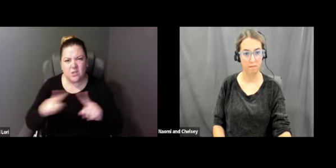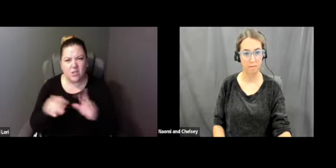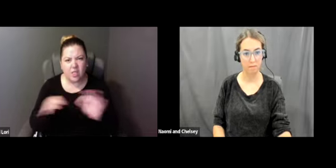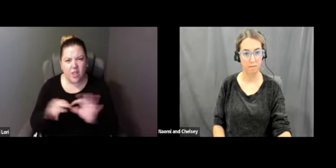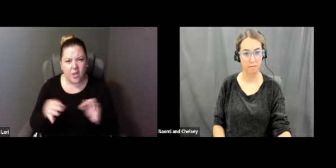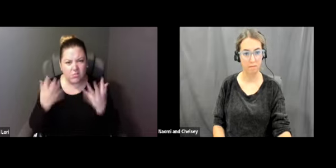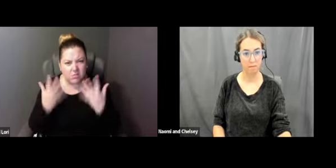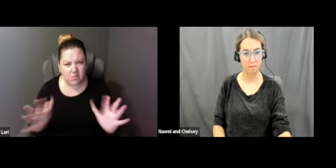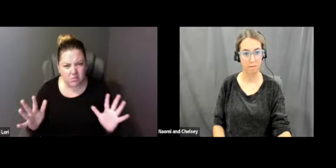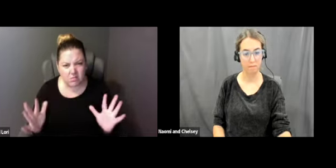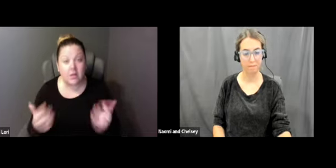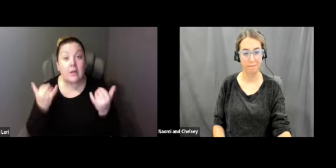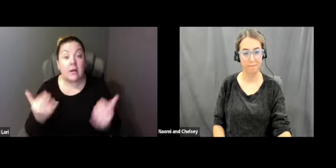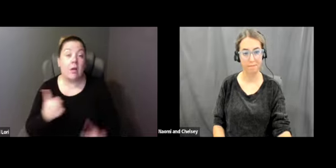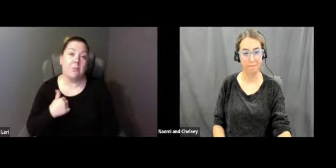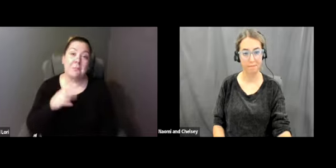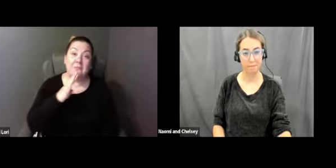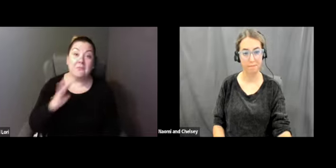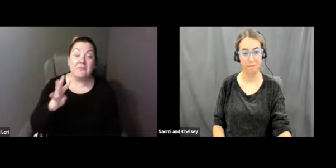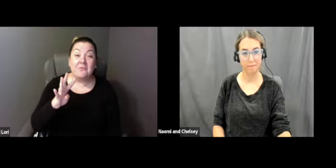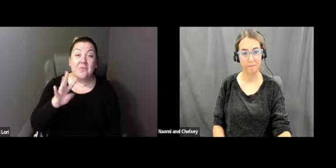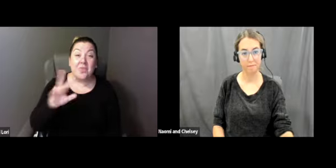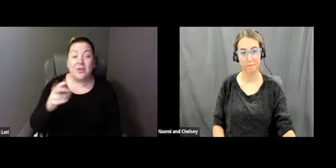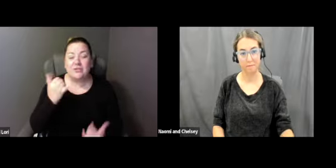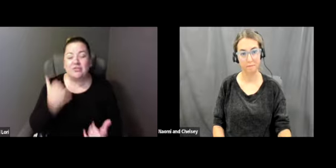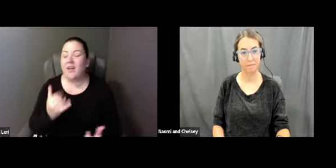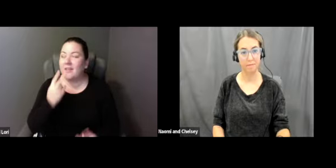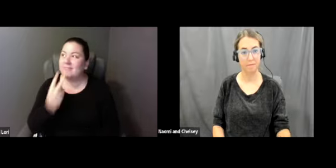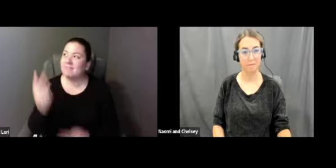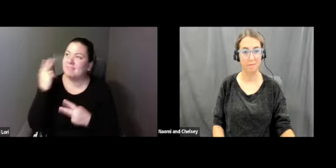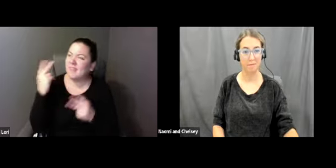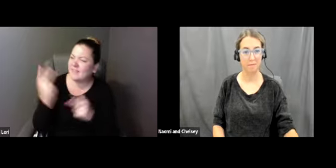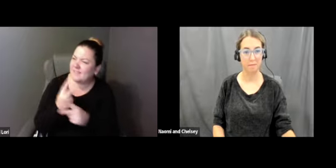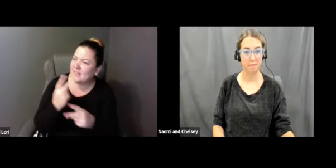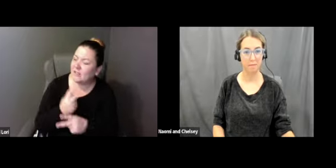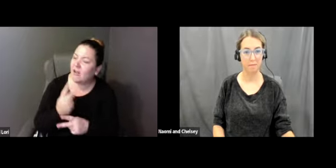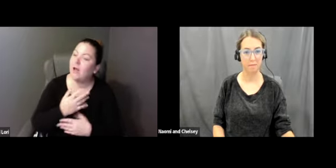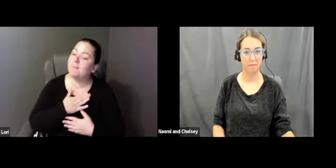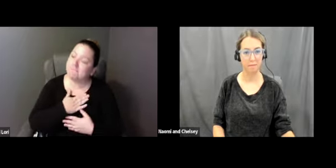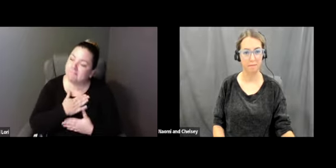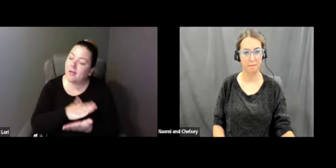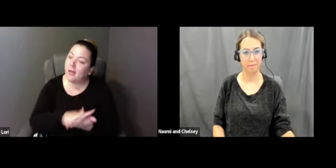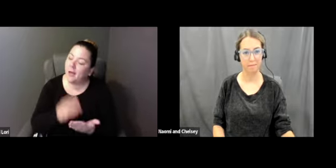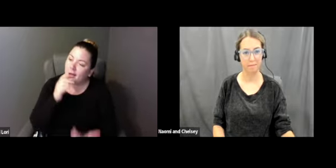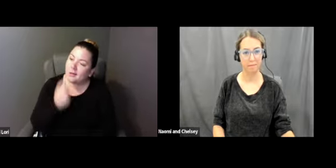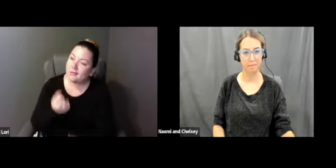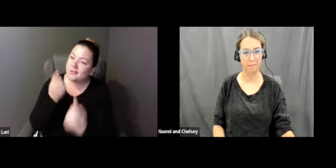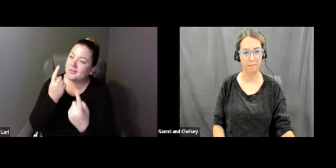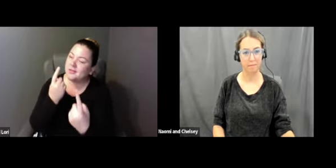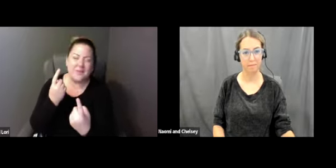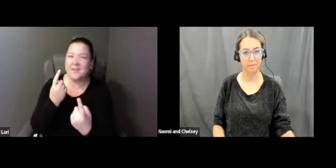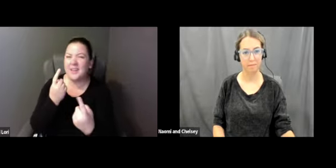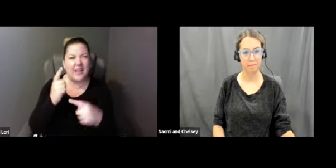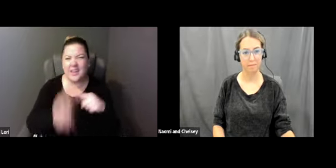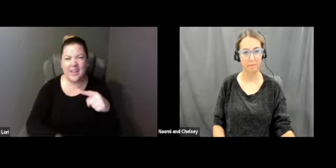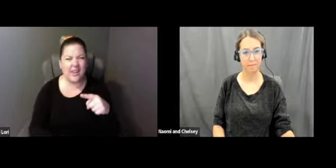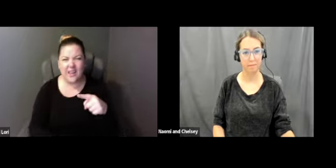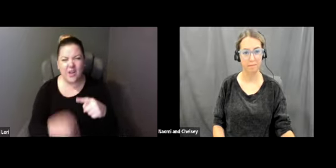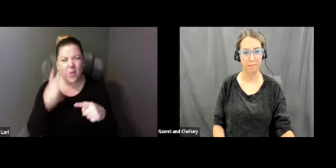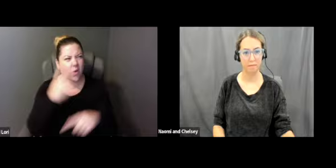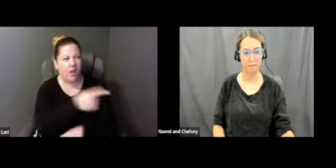back and rationalize and give people some grace. But at the end of the day, it's just hard to understand why you would be afraid of